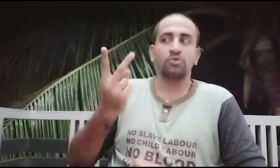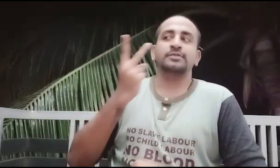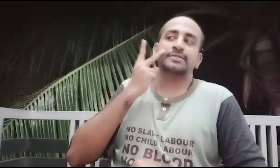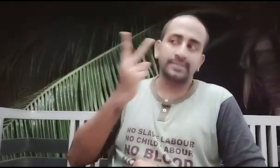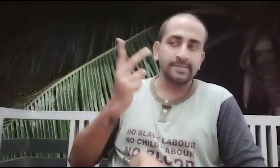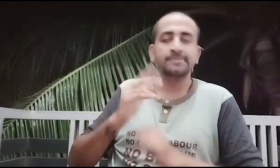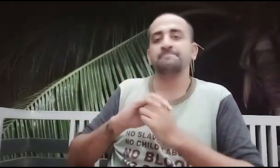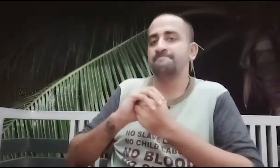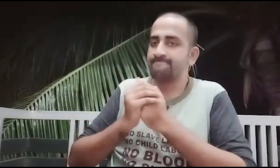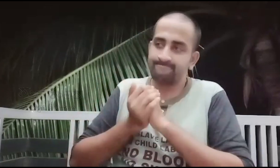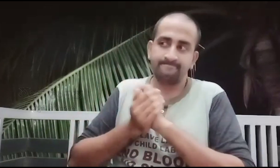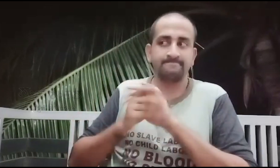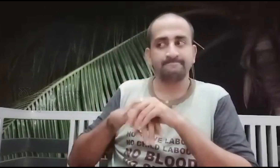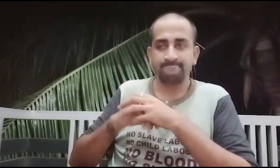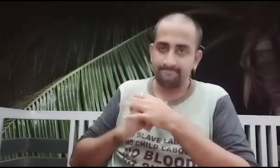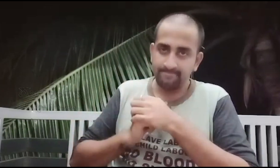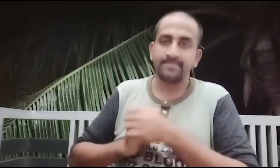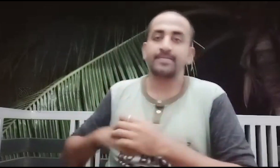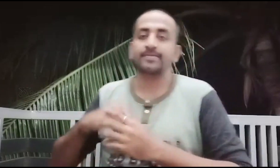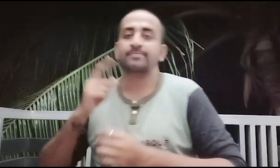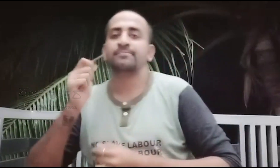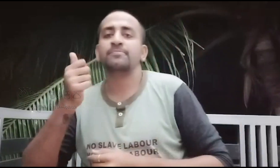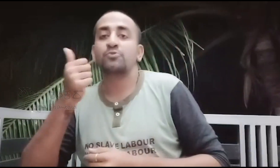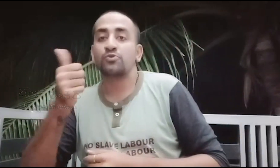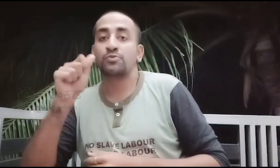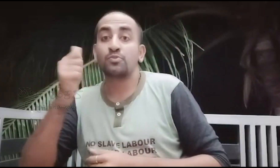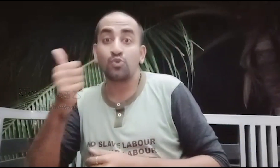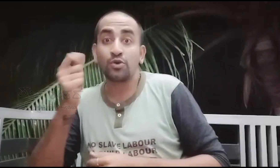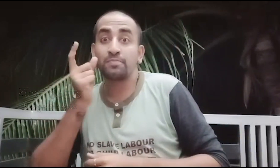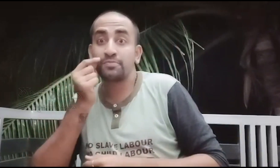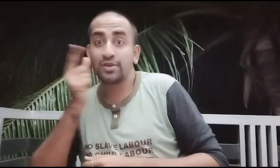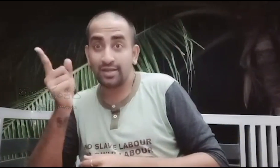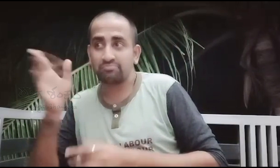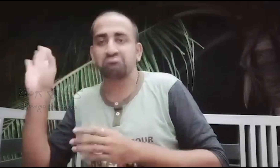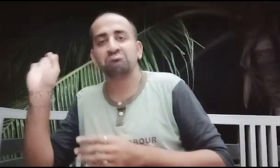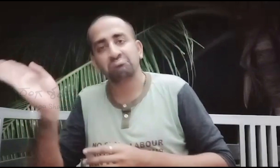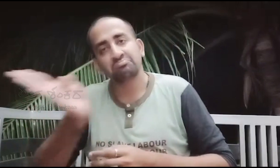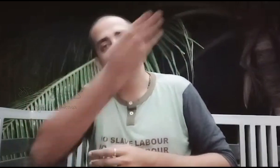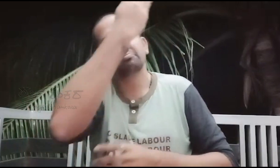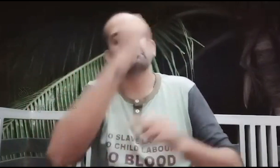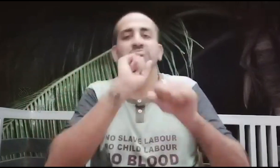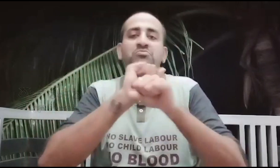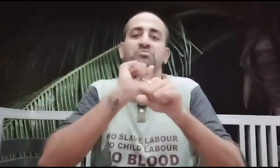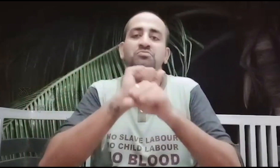And so one day, he waited and watched until the good man went off to work.